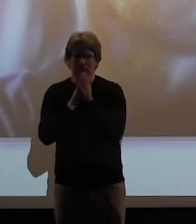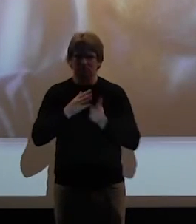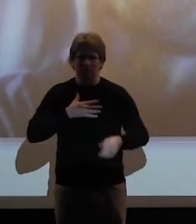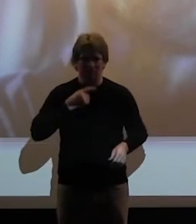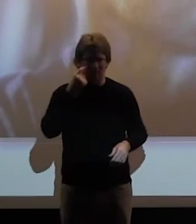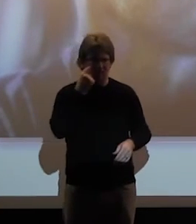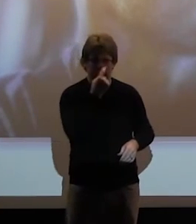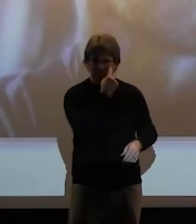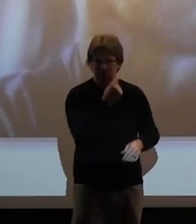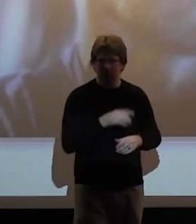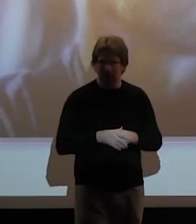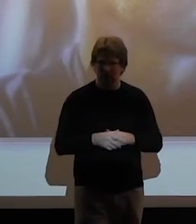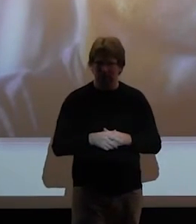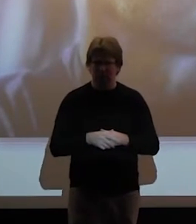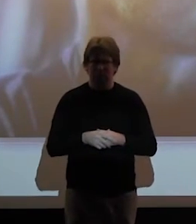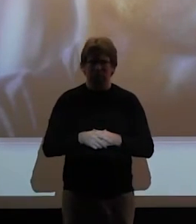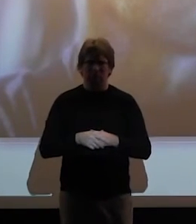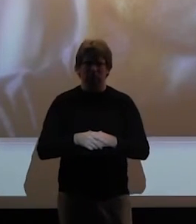As a deaf person, my ears become my eyes.